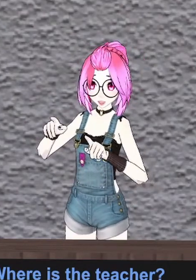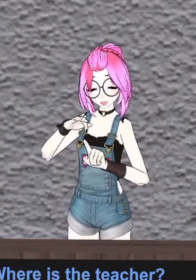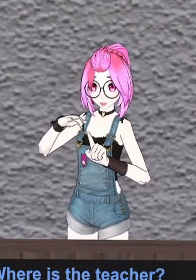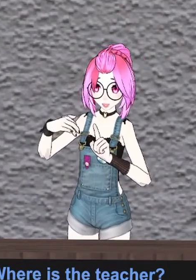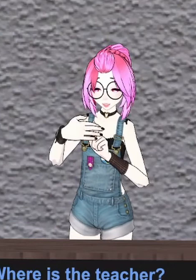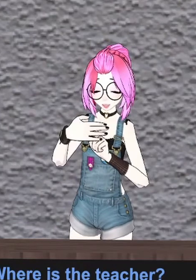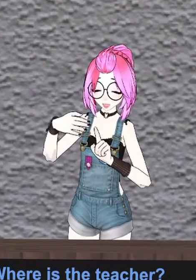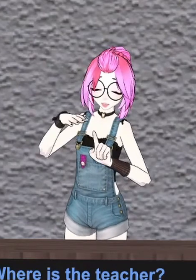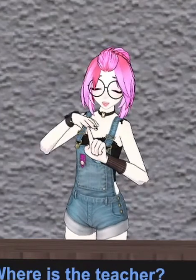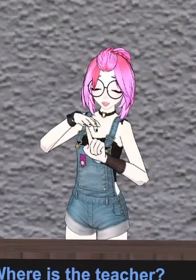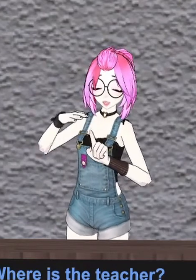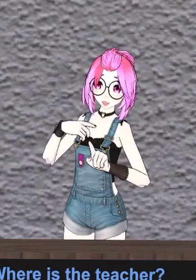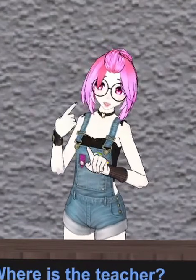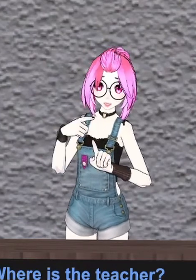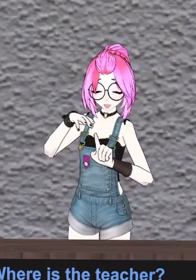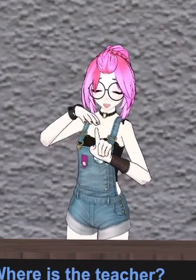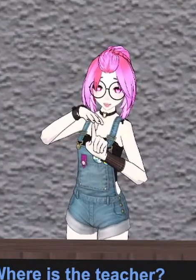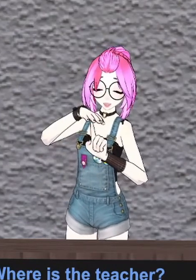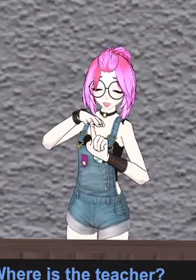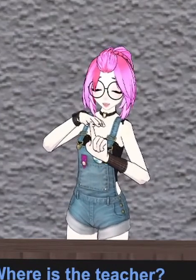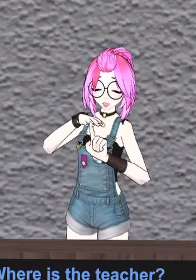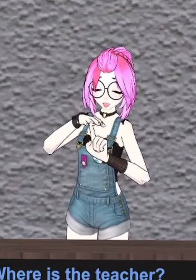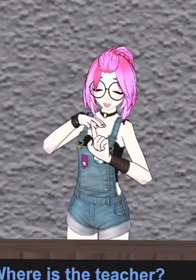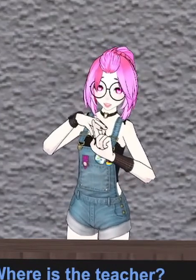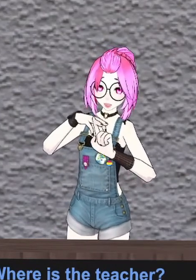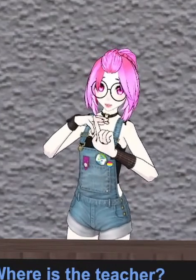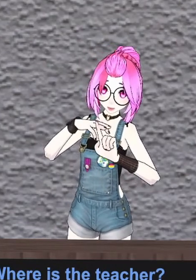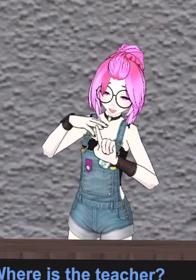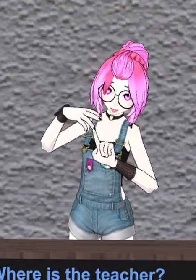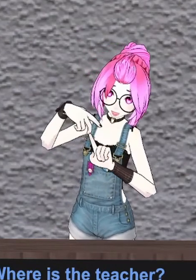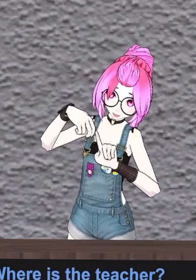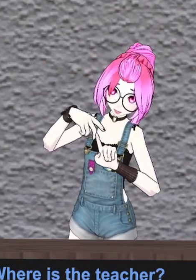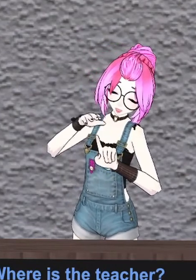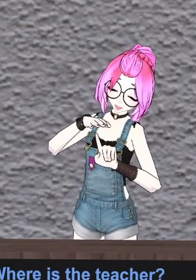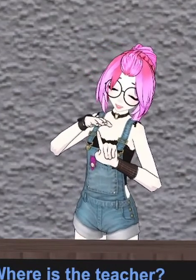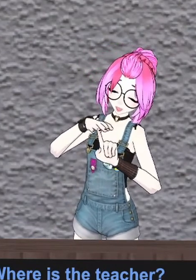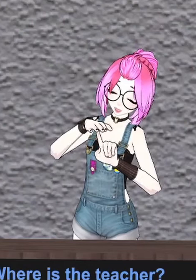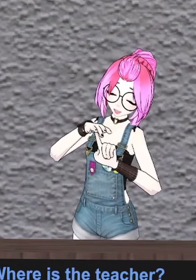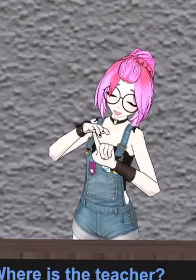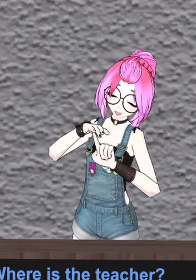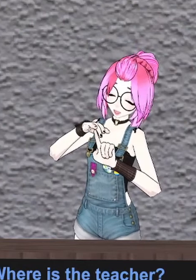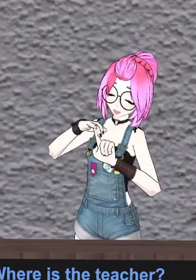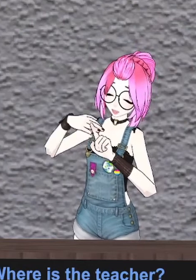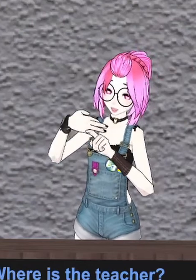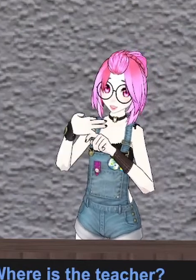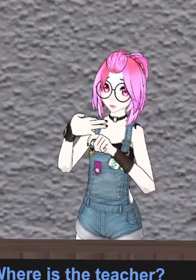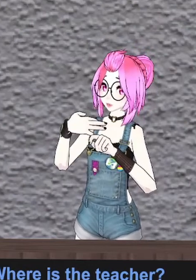Also, yeah, it's just kind of like surrounding it. But personally, I've always signed it like it's actually in real life, like your finger's actually like in between your other fingers and you